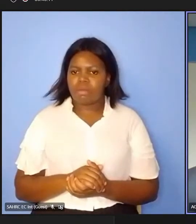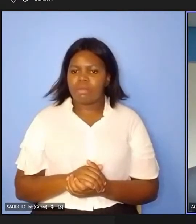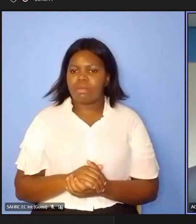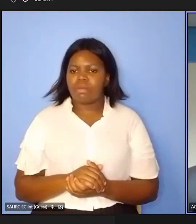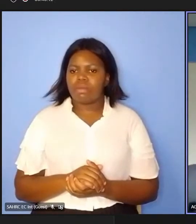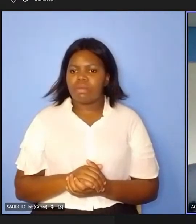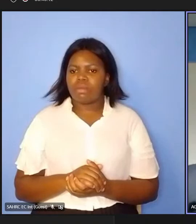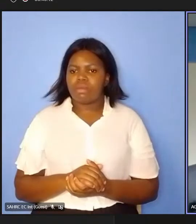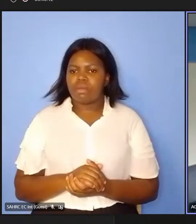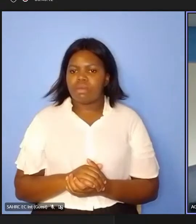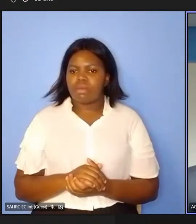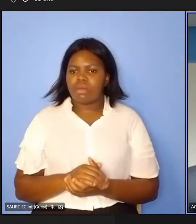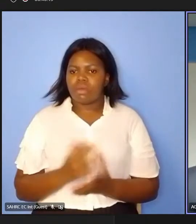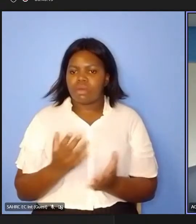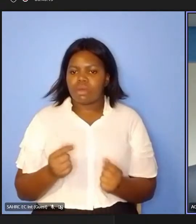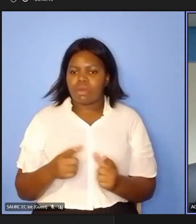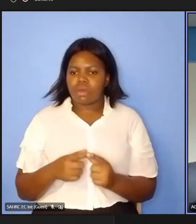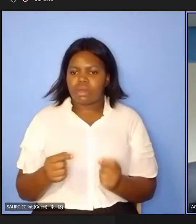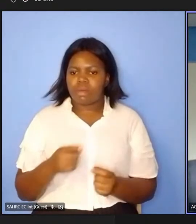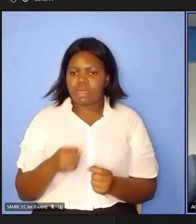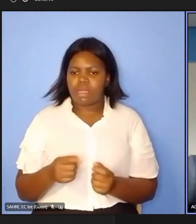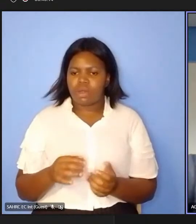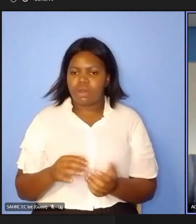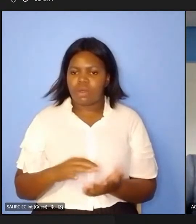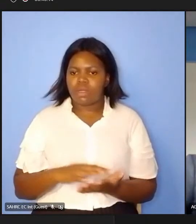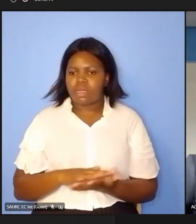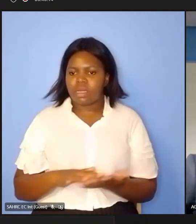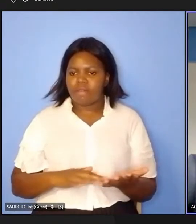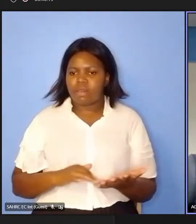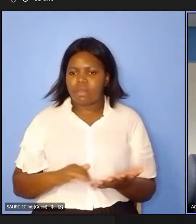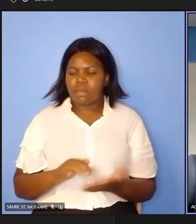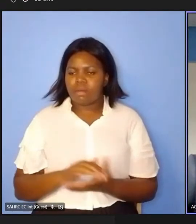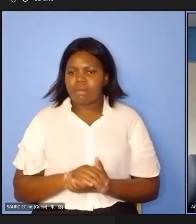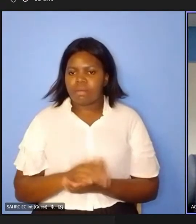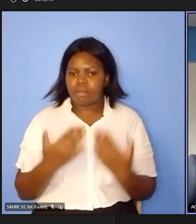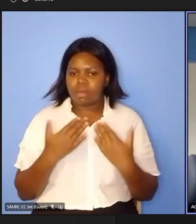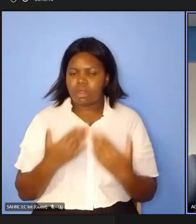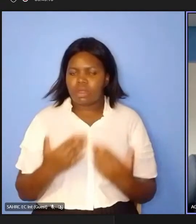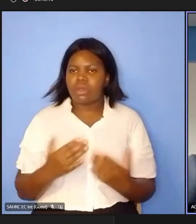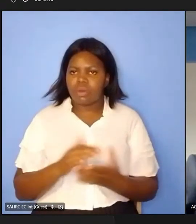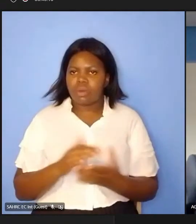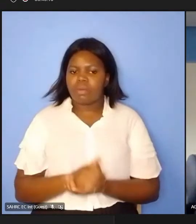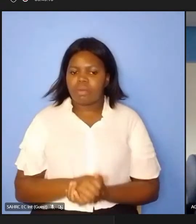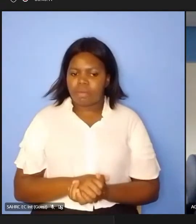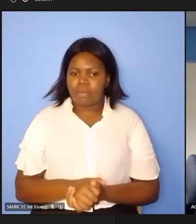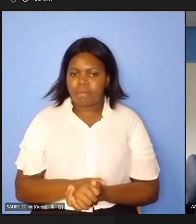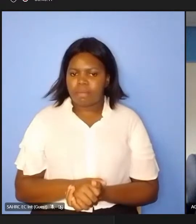to finalize their drafts. Thank you so much.